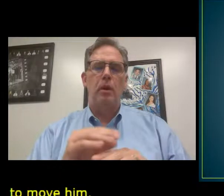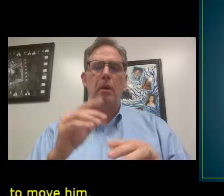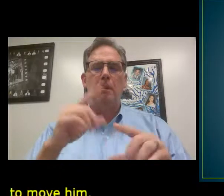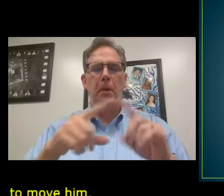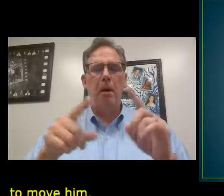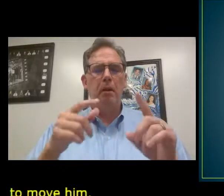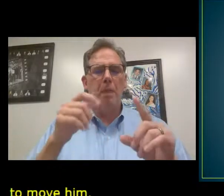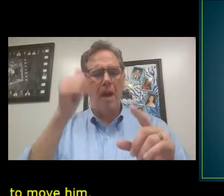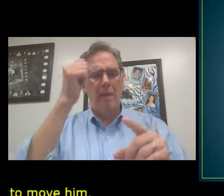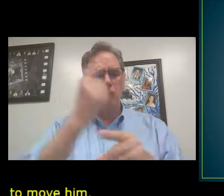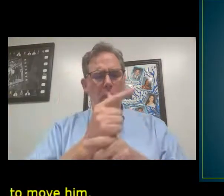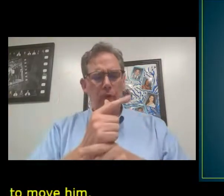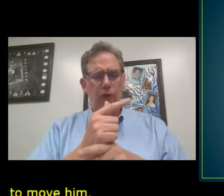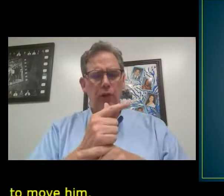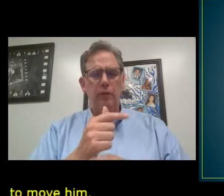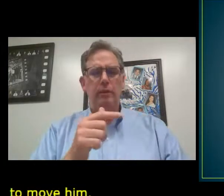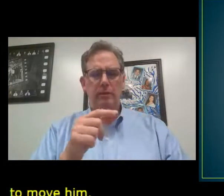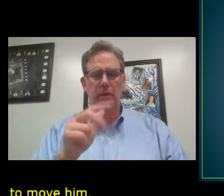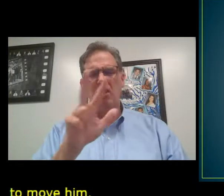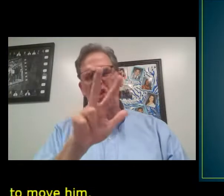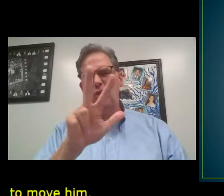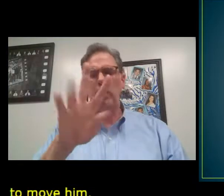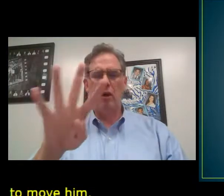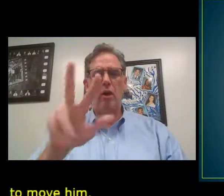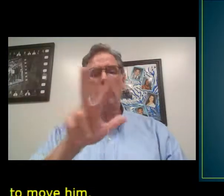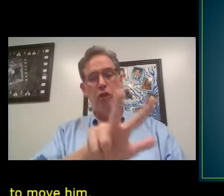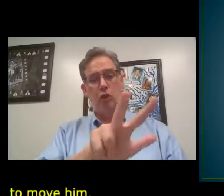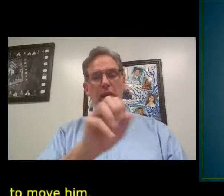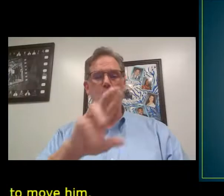David, was that 3 or 4 or 34?